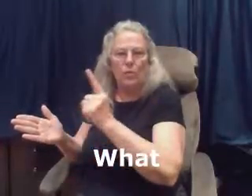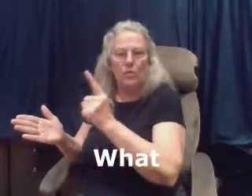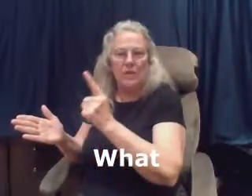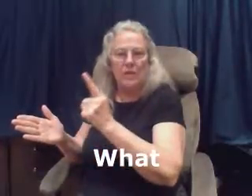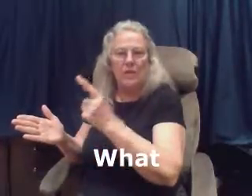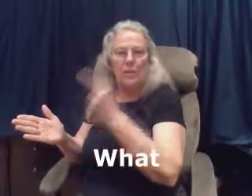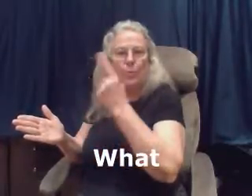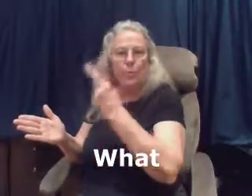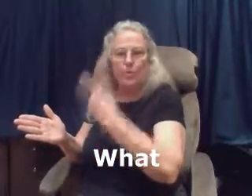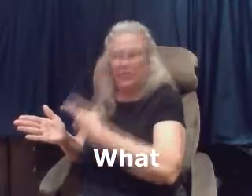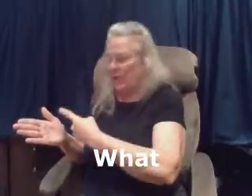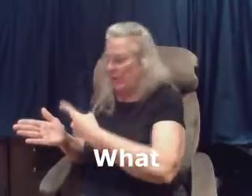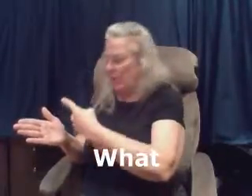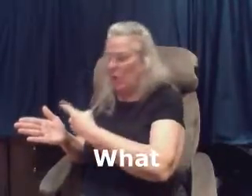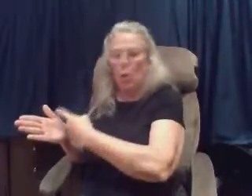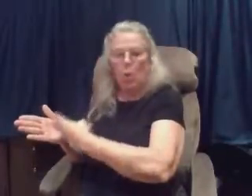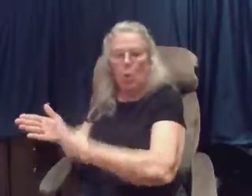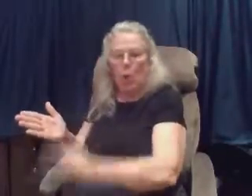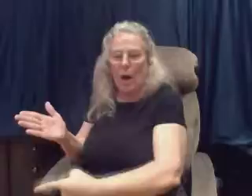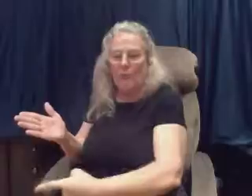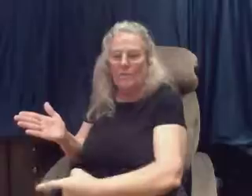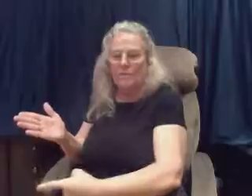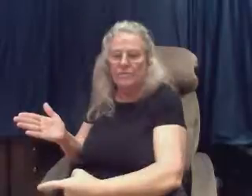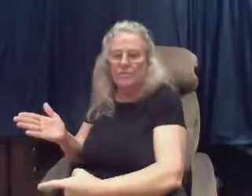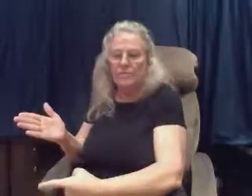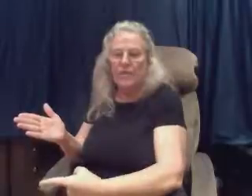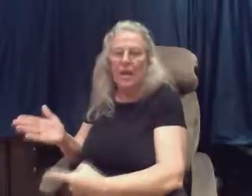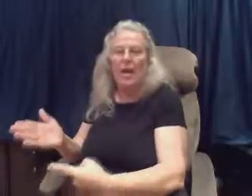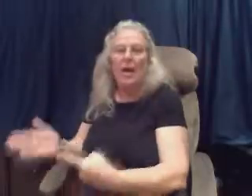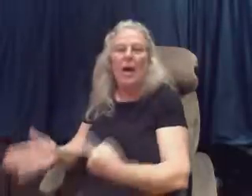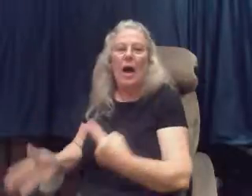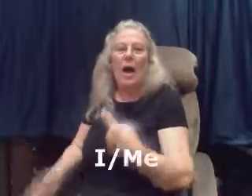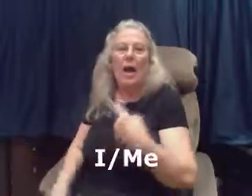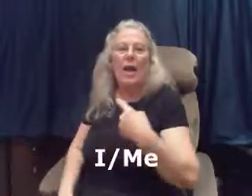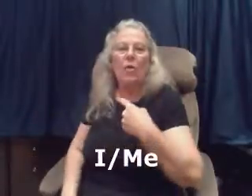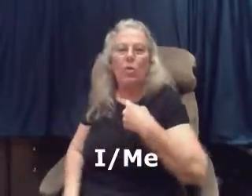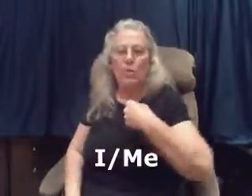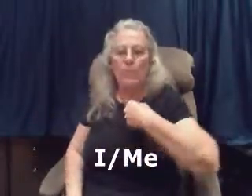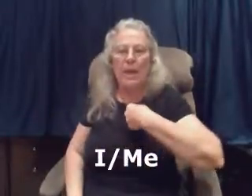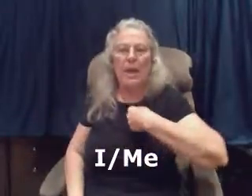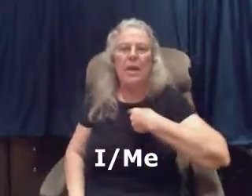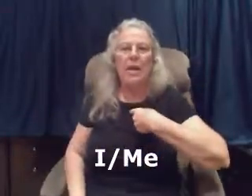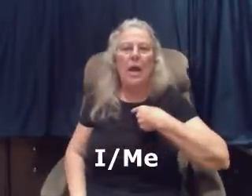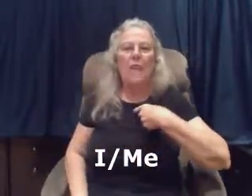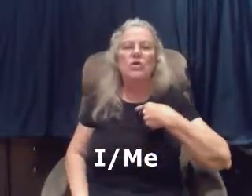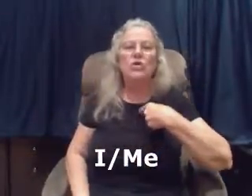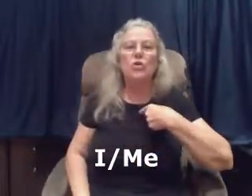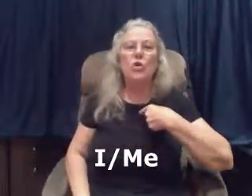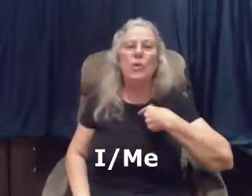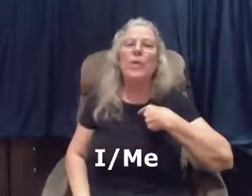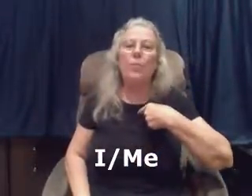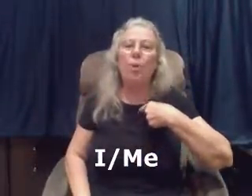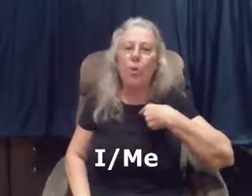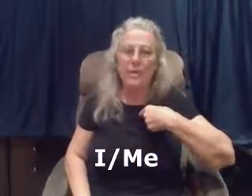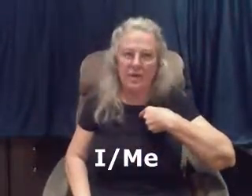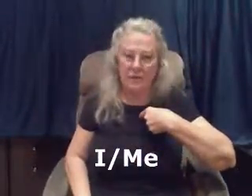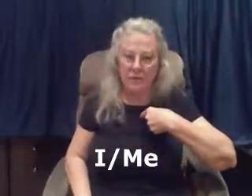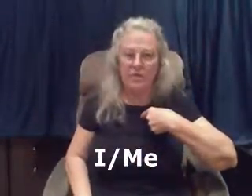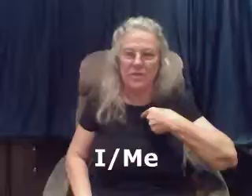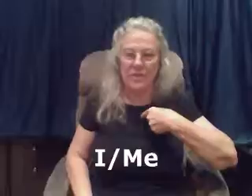your dominant pointer finger. What? I or me, and you're just going to be pointing to yourself.